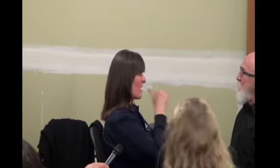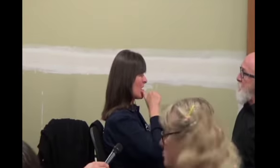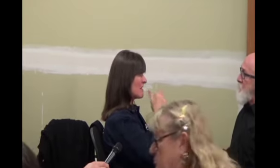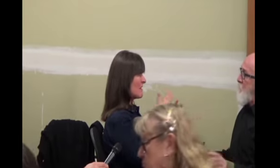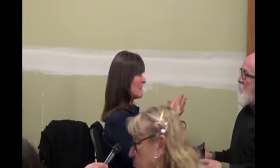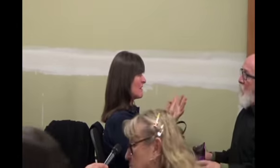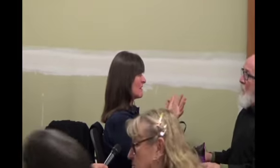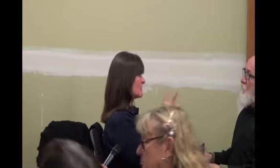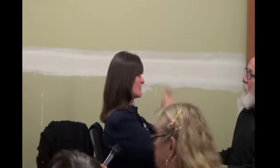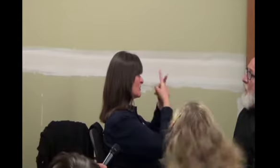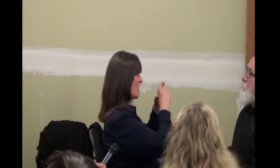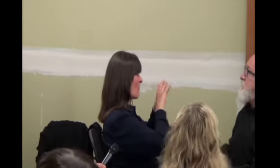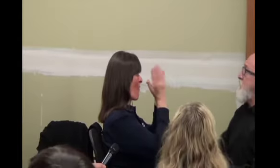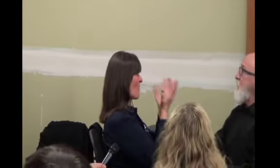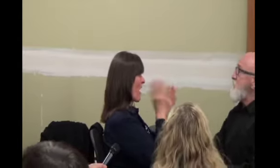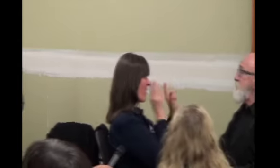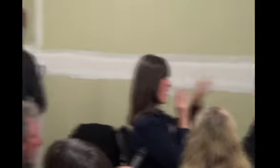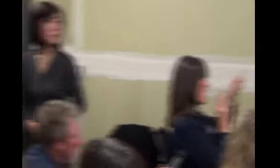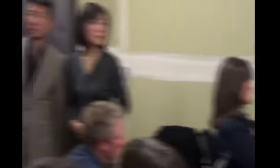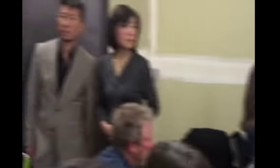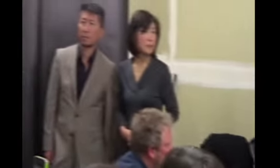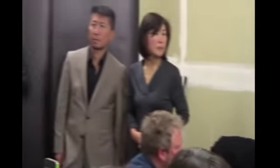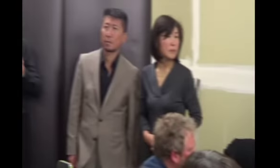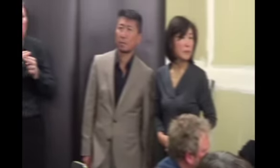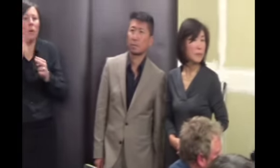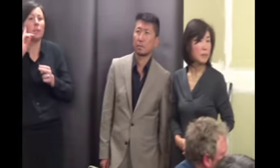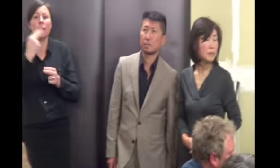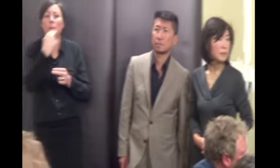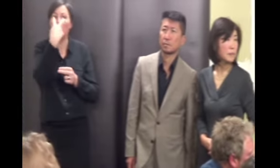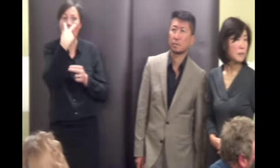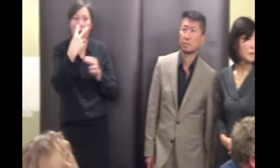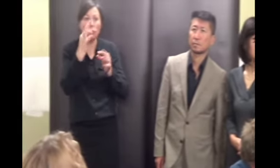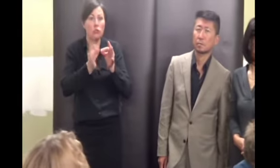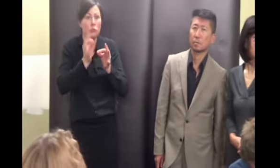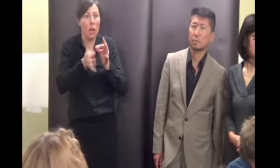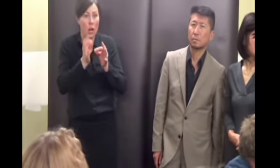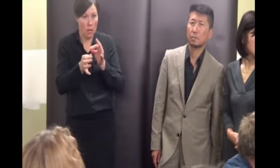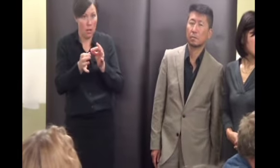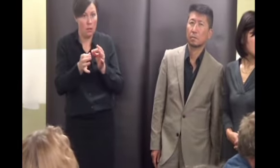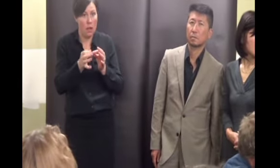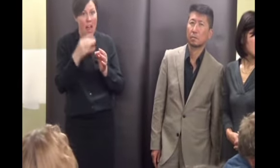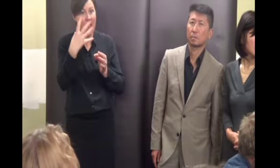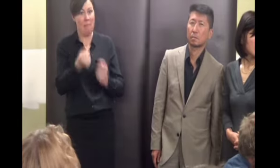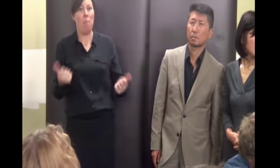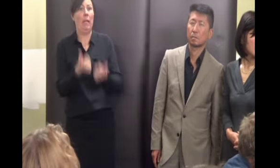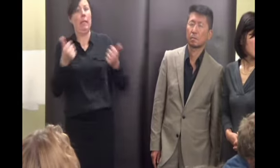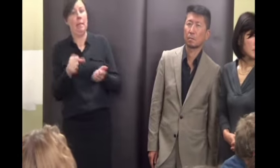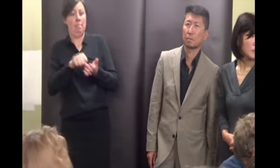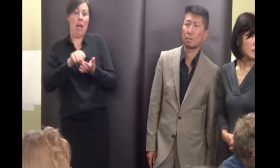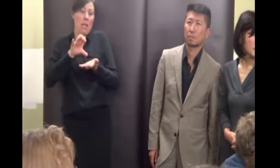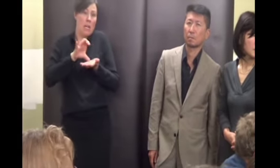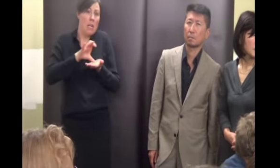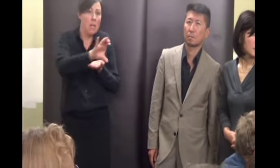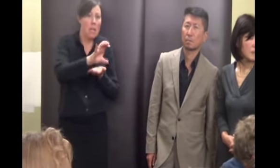Is there a limit to the amount of hours that's provided to each deafblind person? I mean,